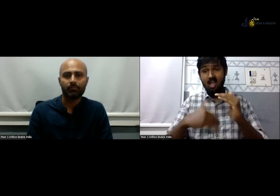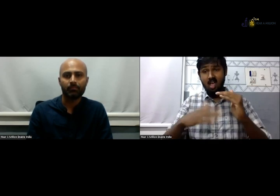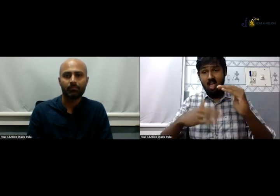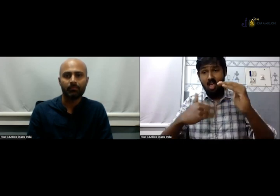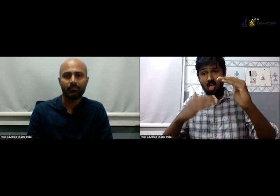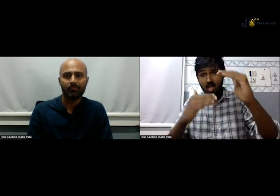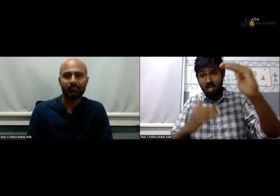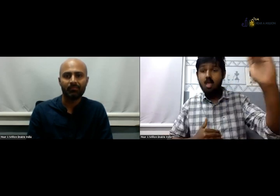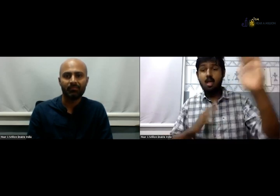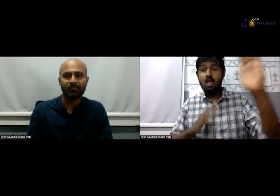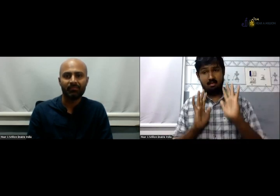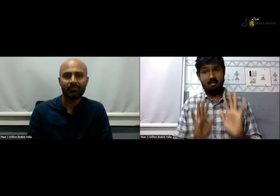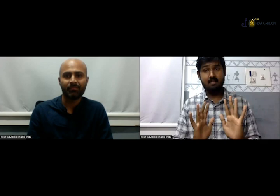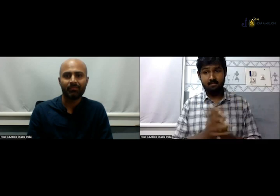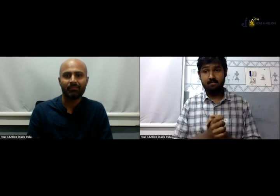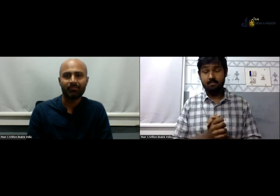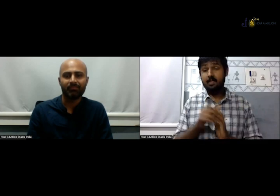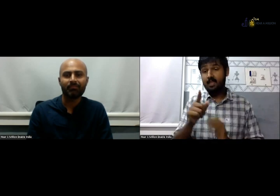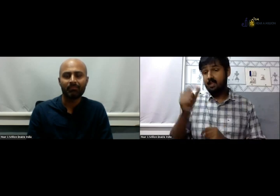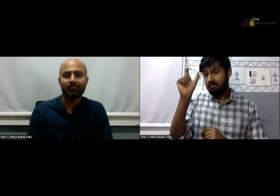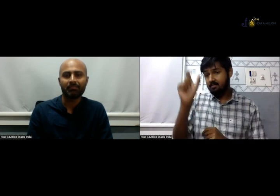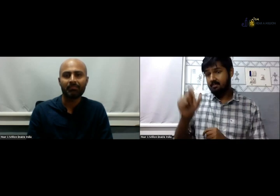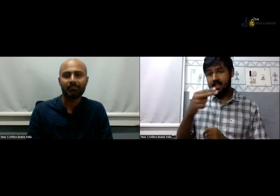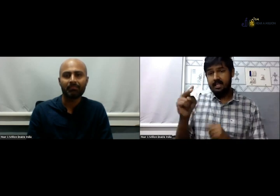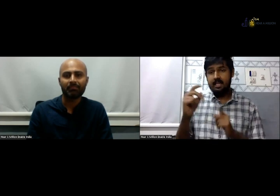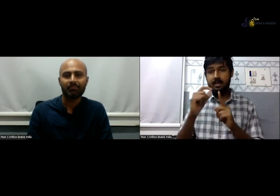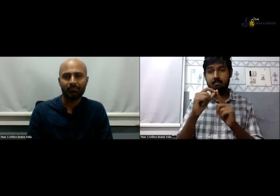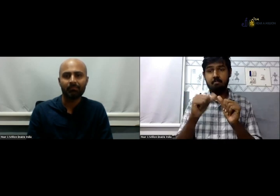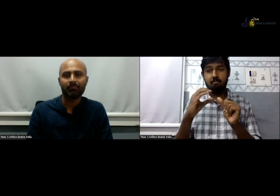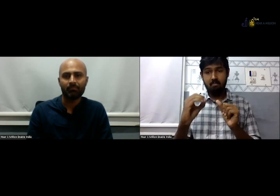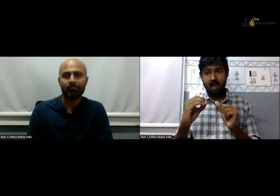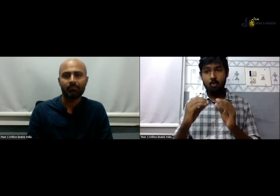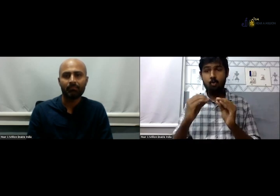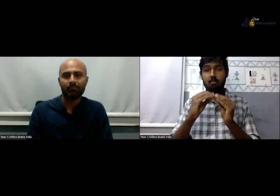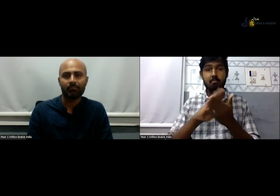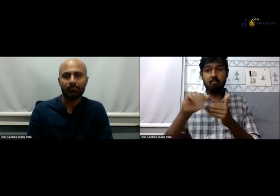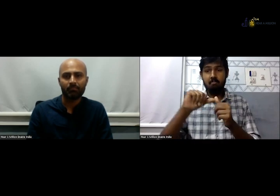trauma of not having her here in this world anymore.